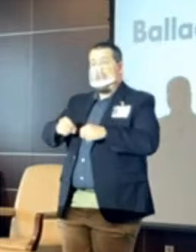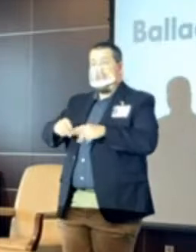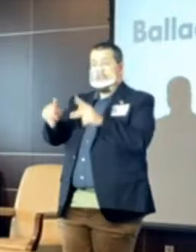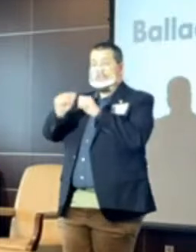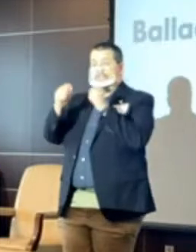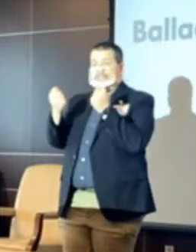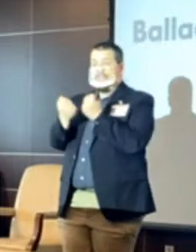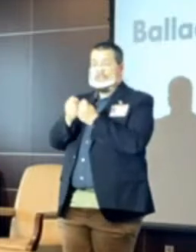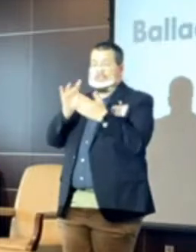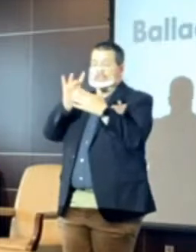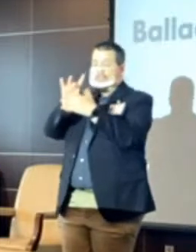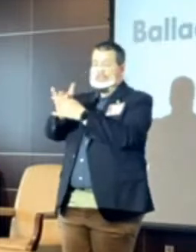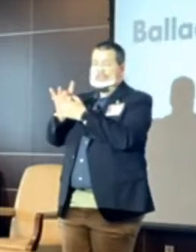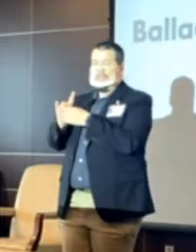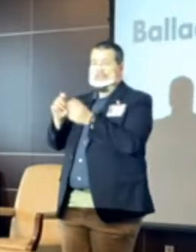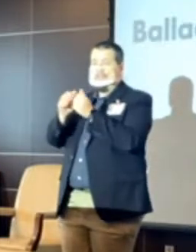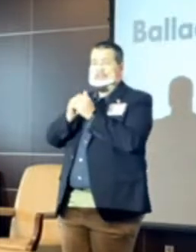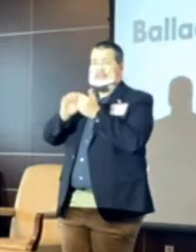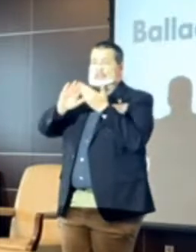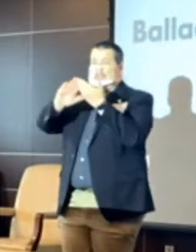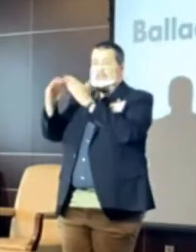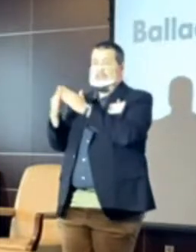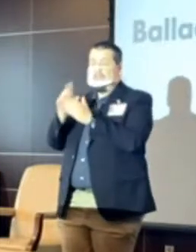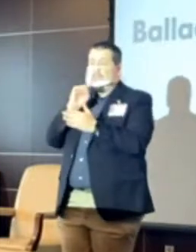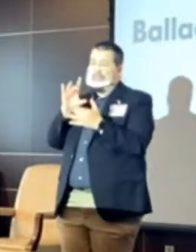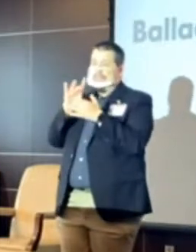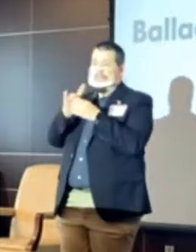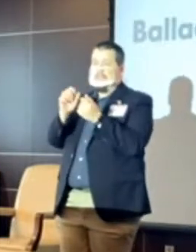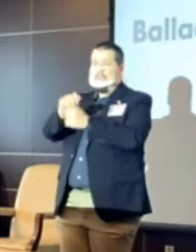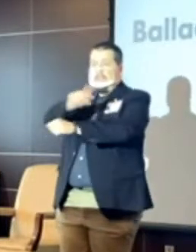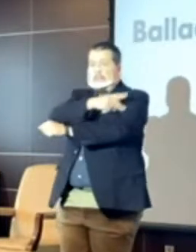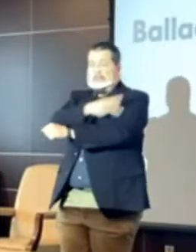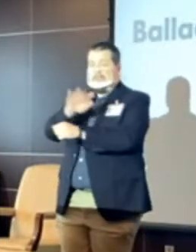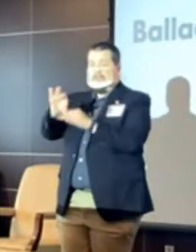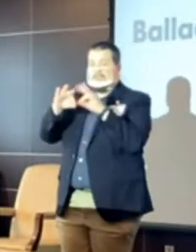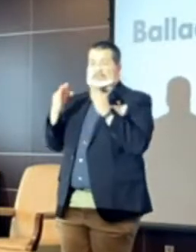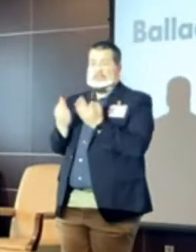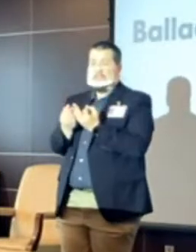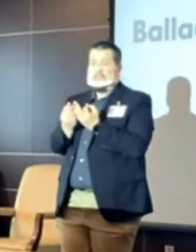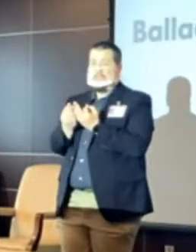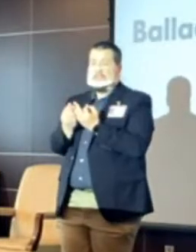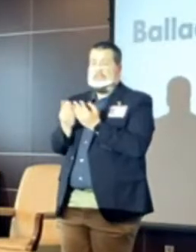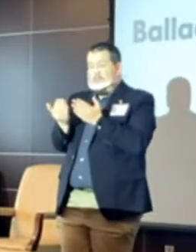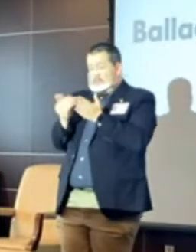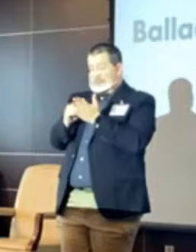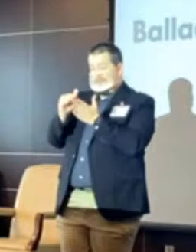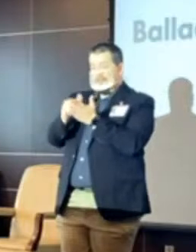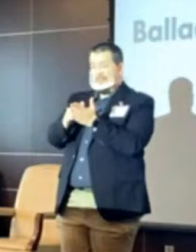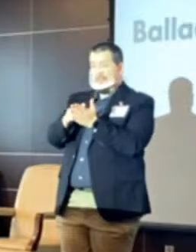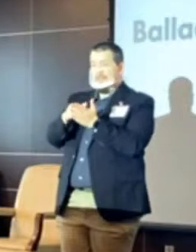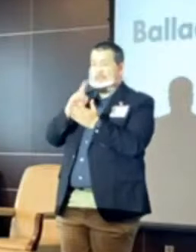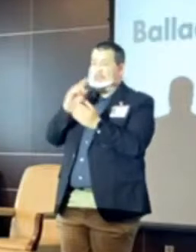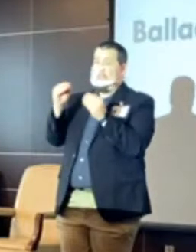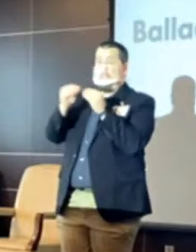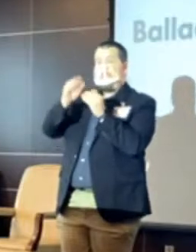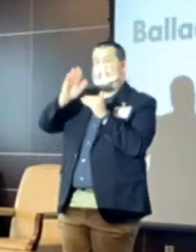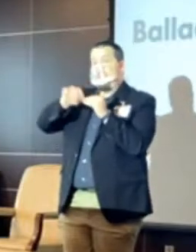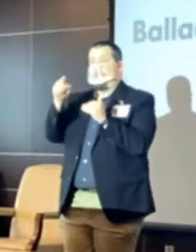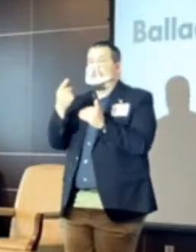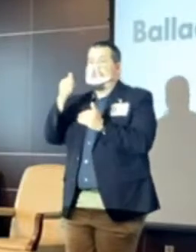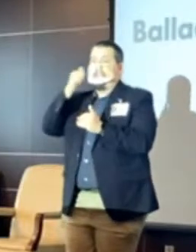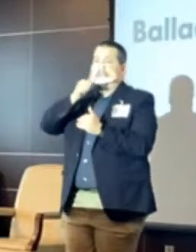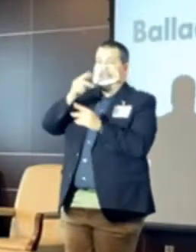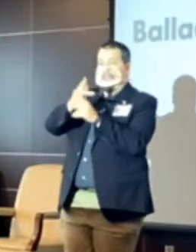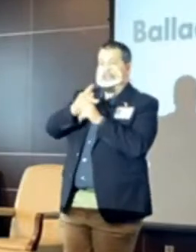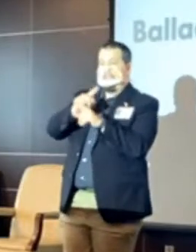team members to connect with our community and connect with our patients and their families. And oftentimes it goes beyond just the day-to-day